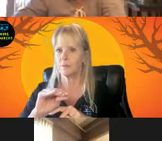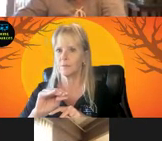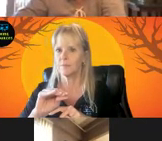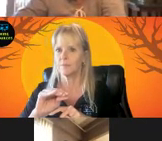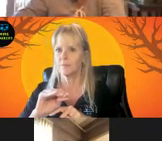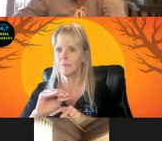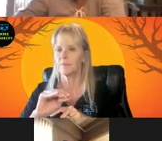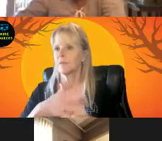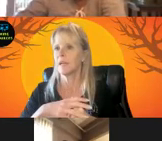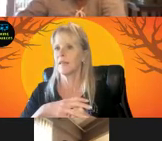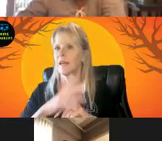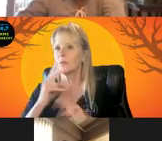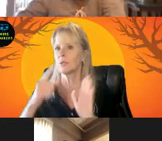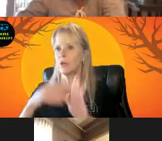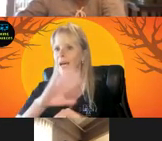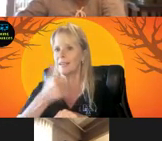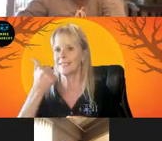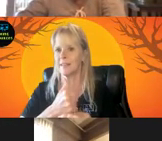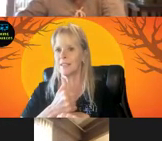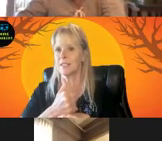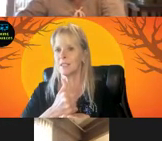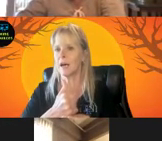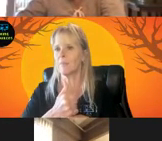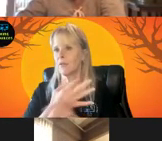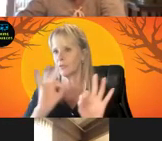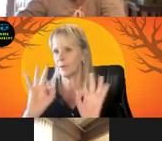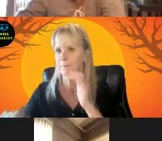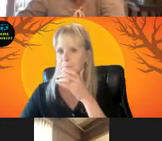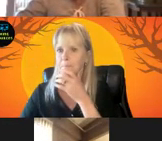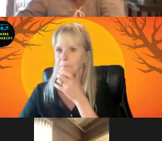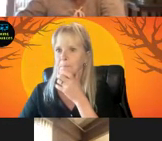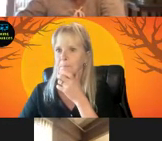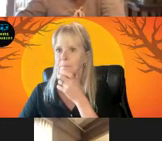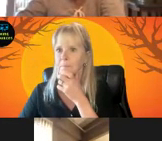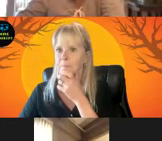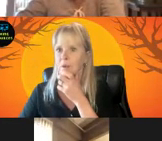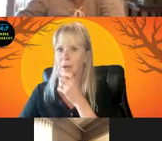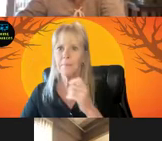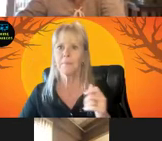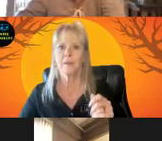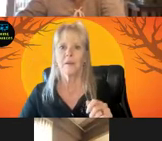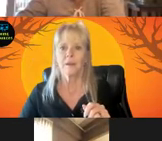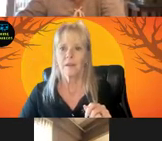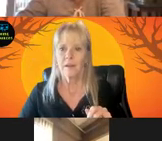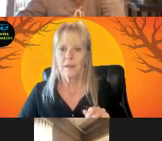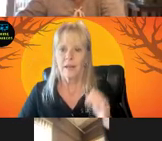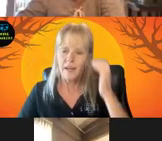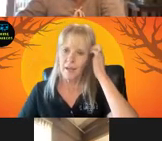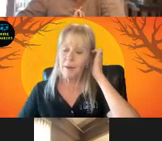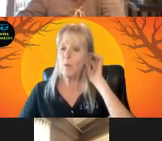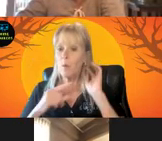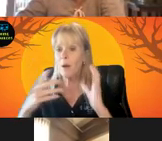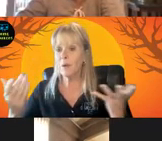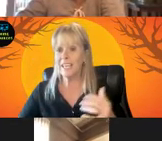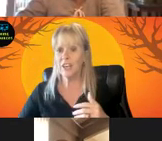video. And that'll show you how to set this up for free. Okay.